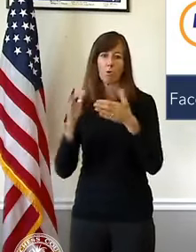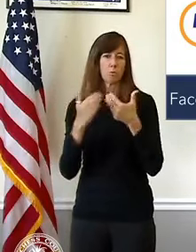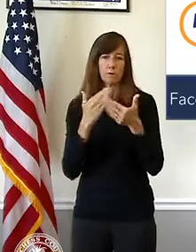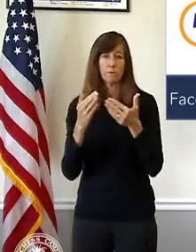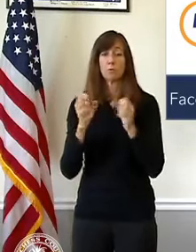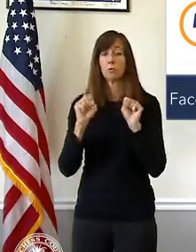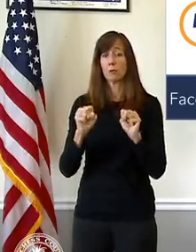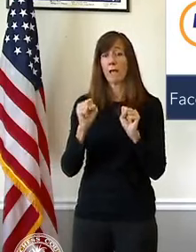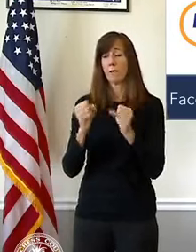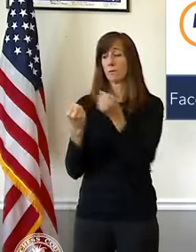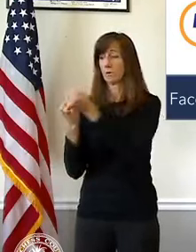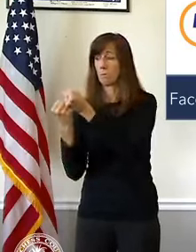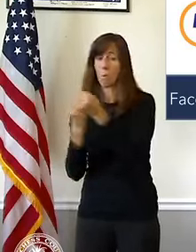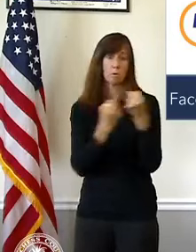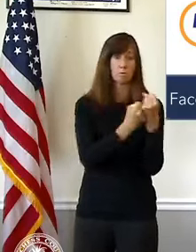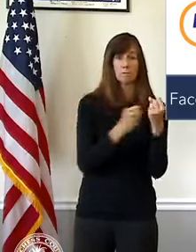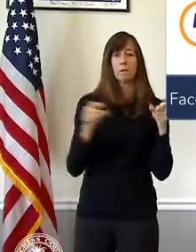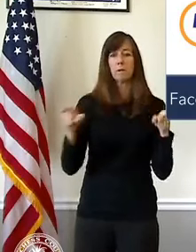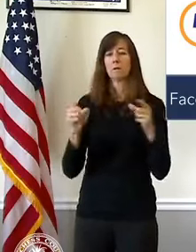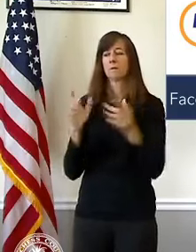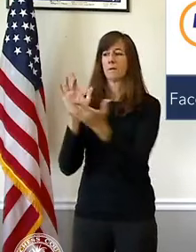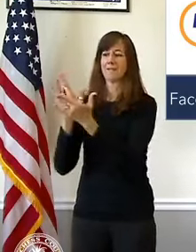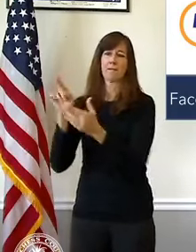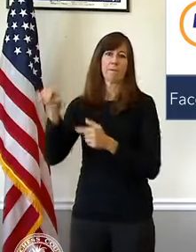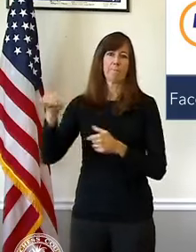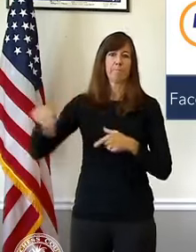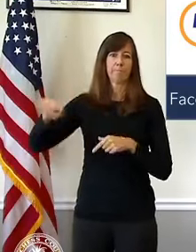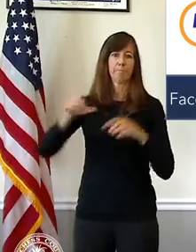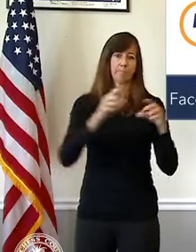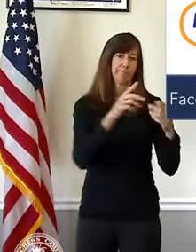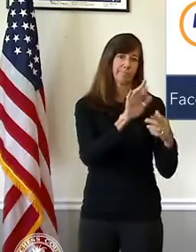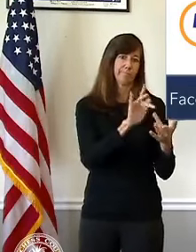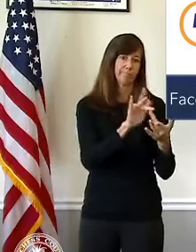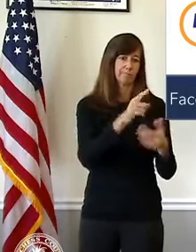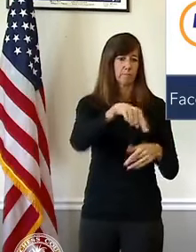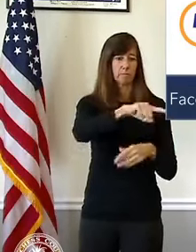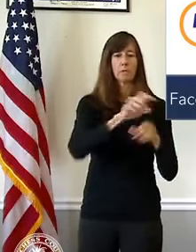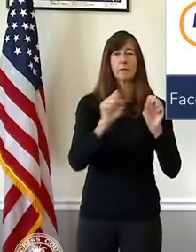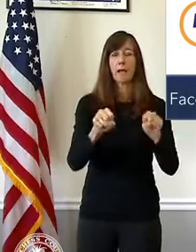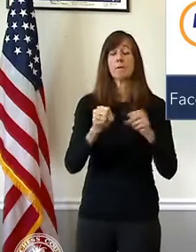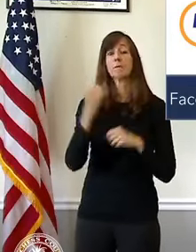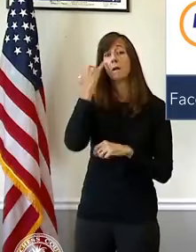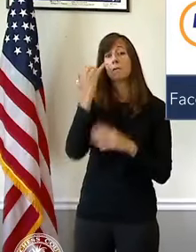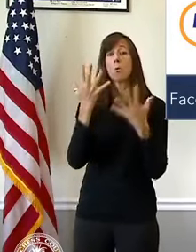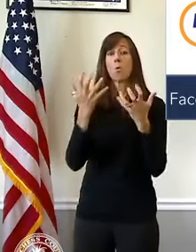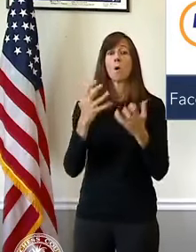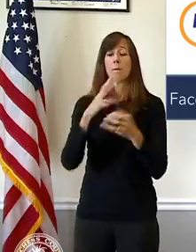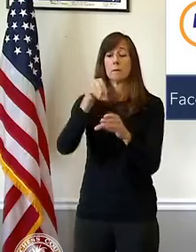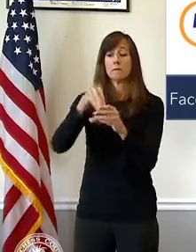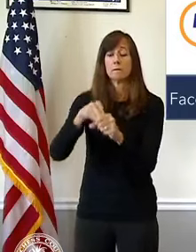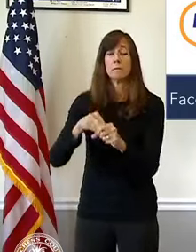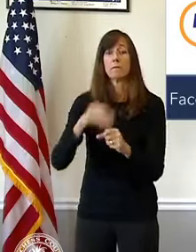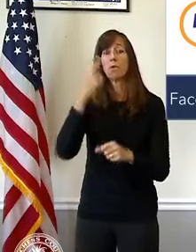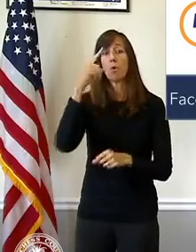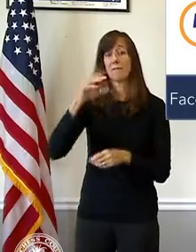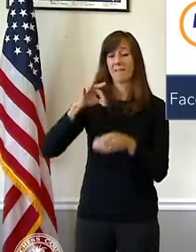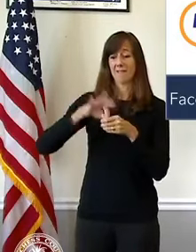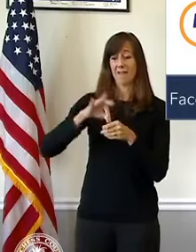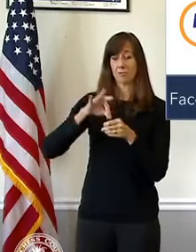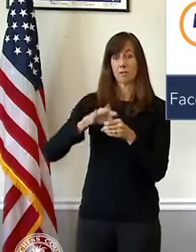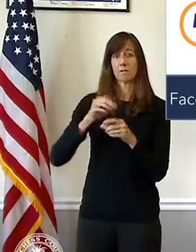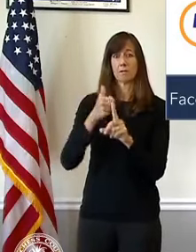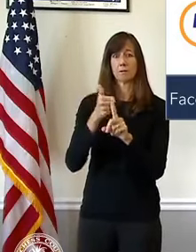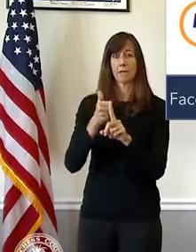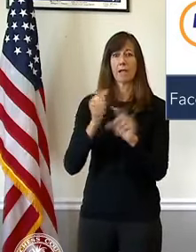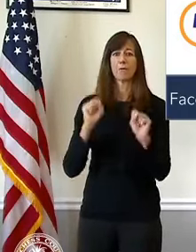And they do have poll watcher opportunities. But if you'd like to actually engage in being a part of the elections, reach out to the Dutchess County